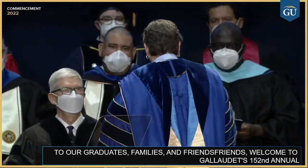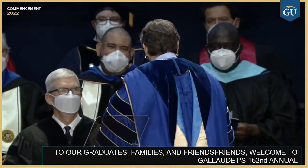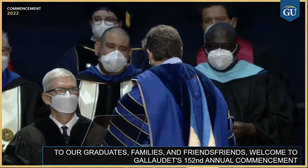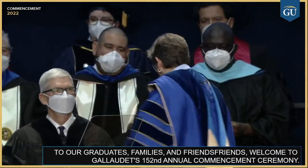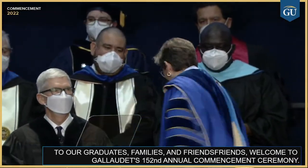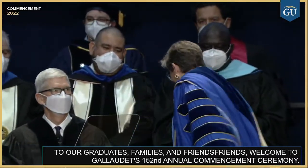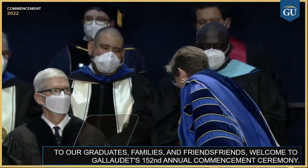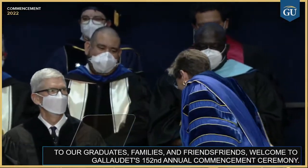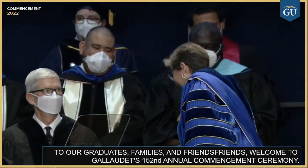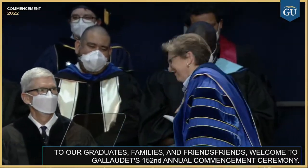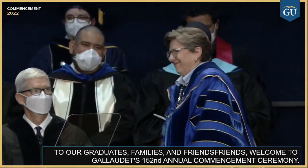down.